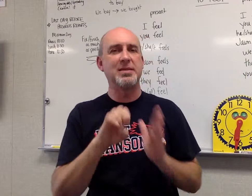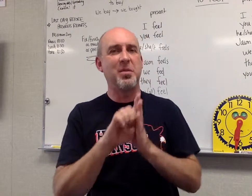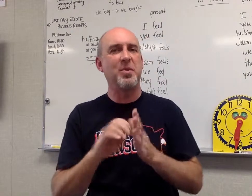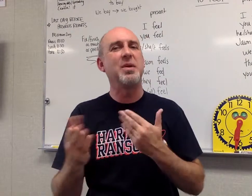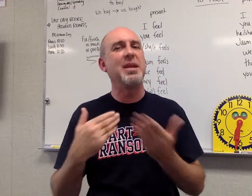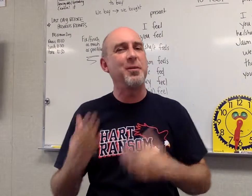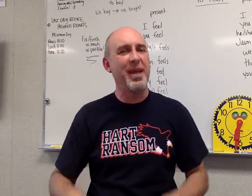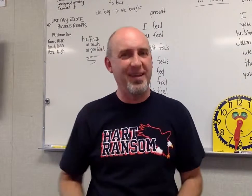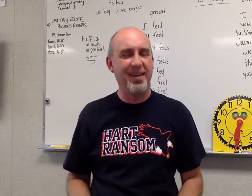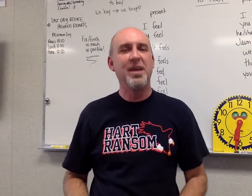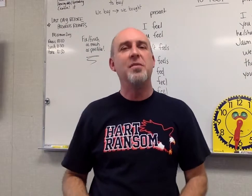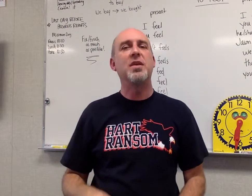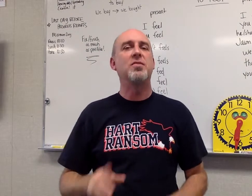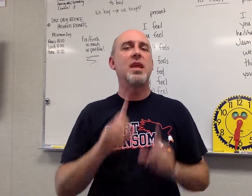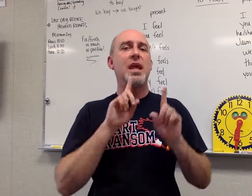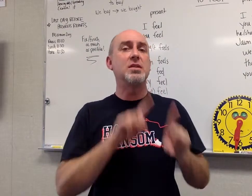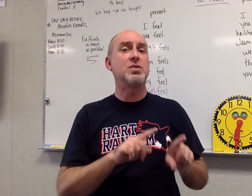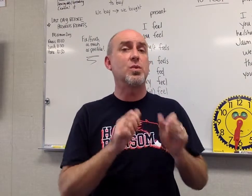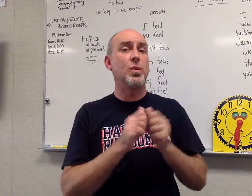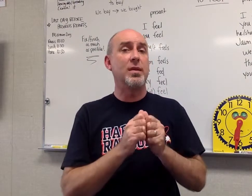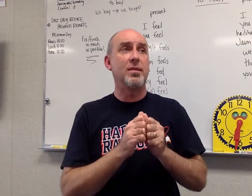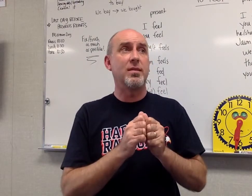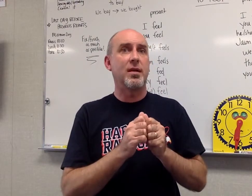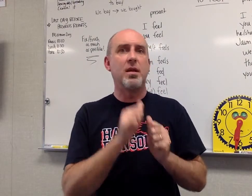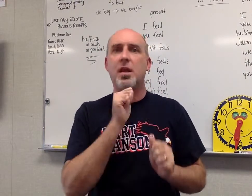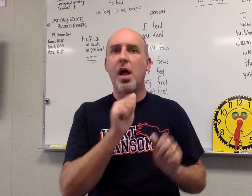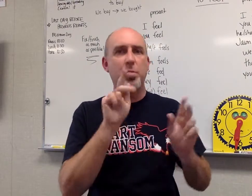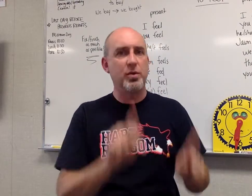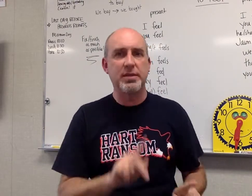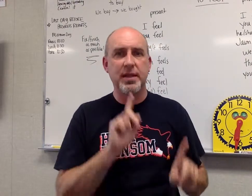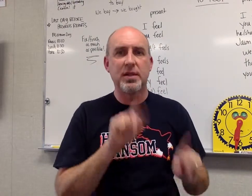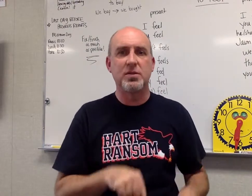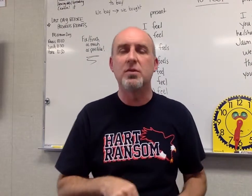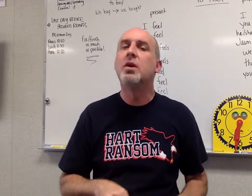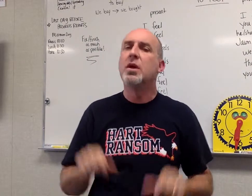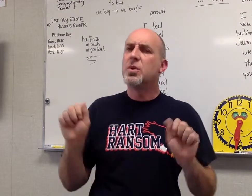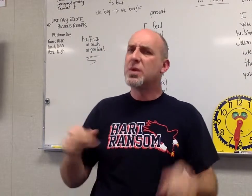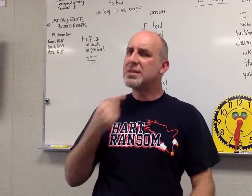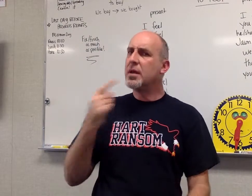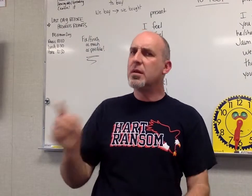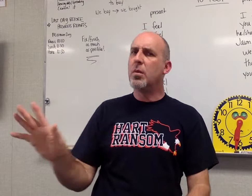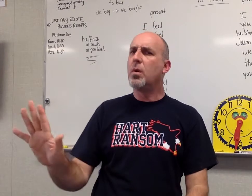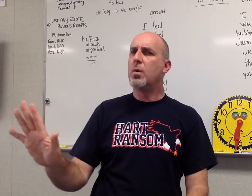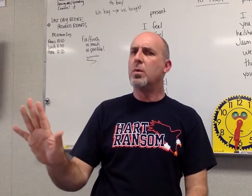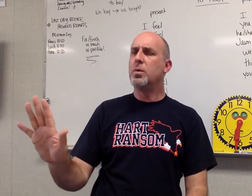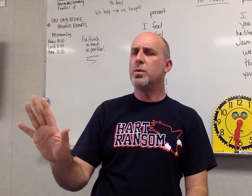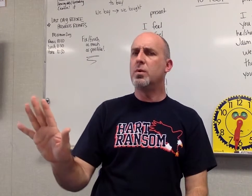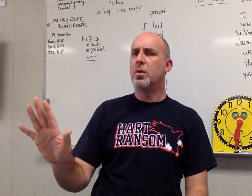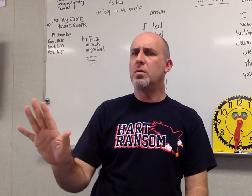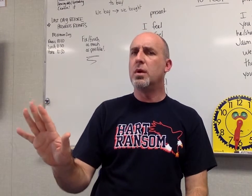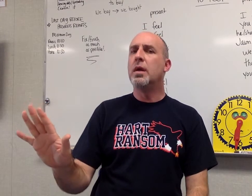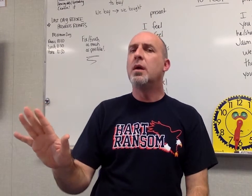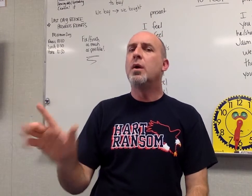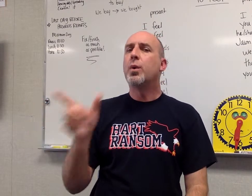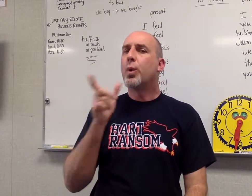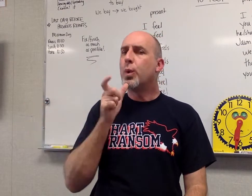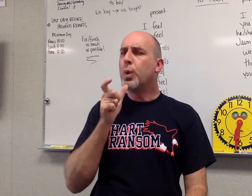example. But anyway, if they answer with a not person answer, you can tell them, oh, no.